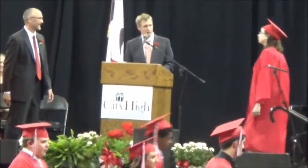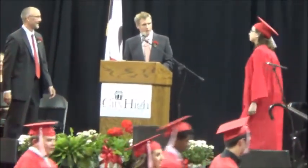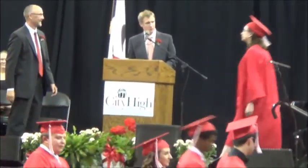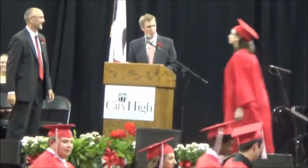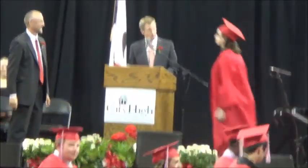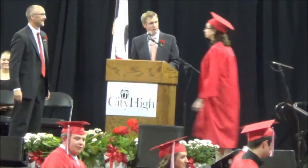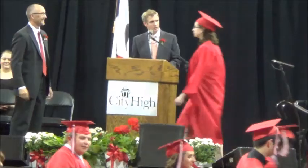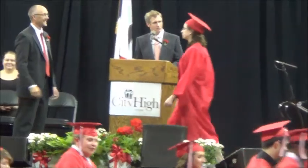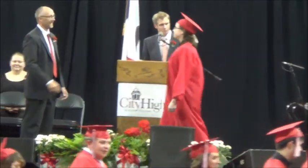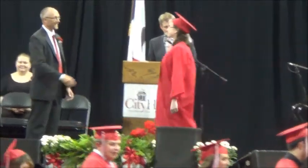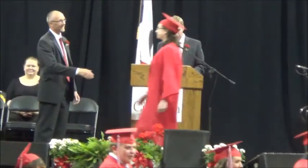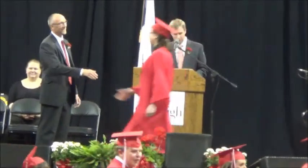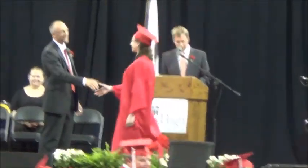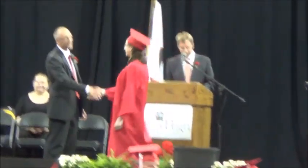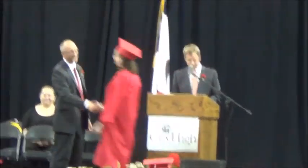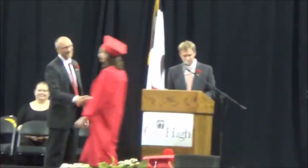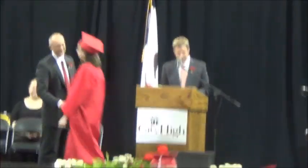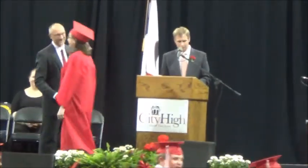Holly Joel